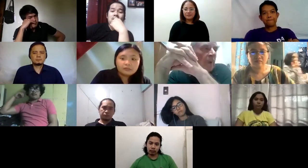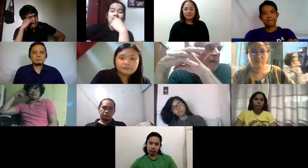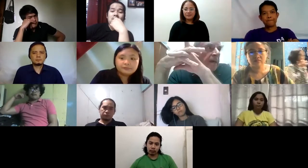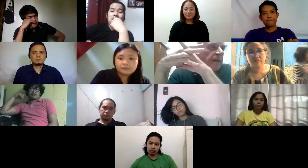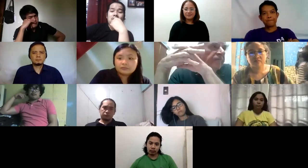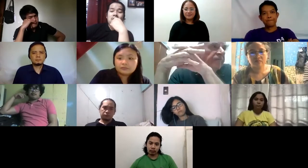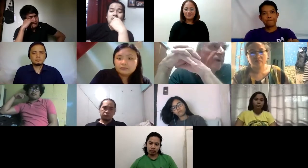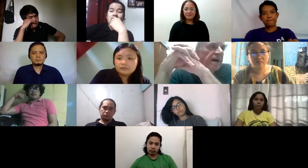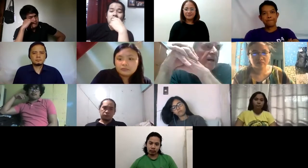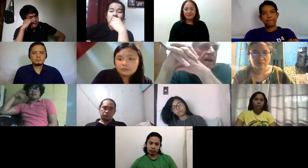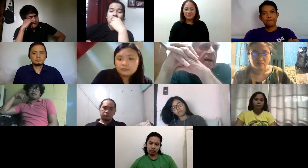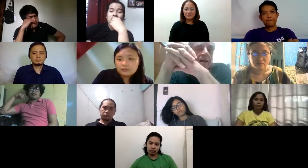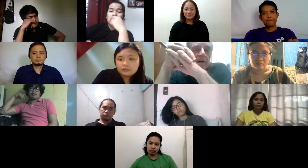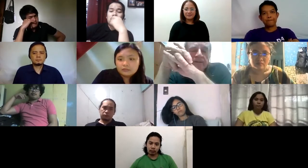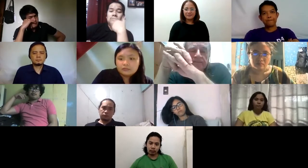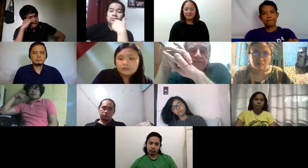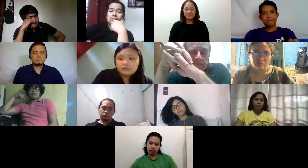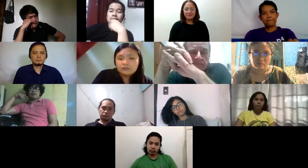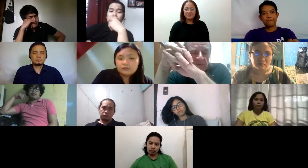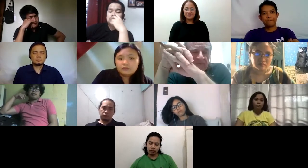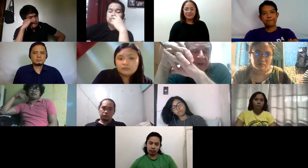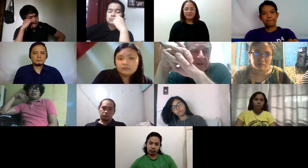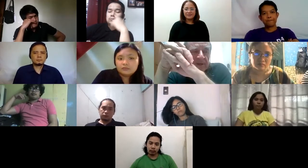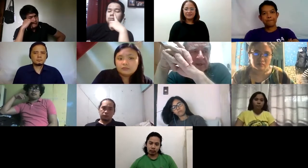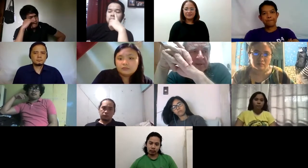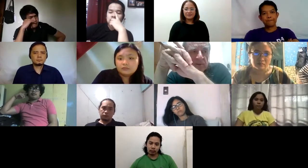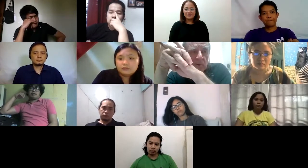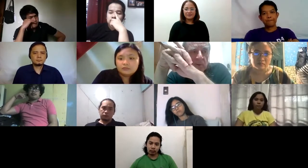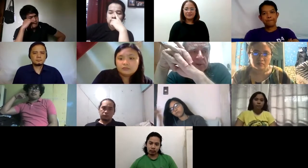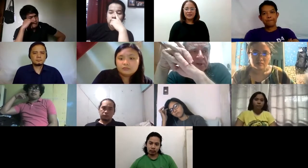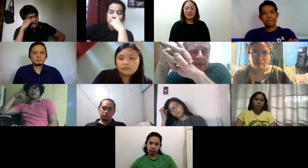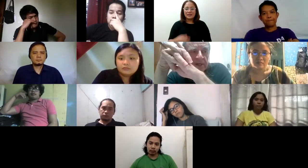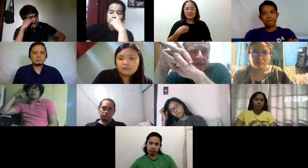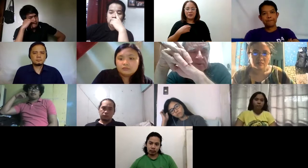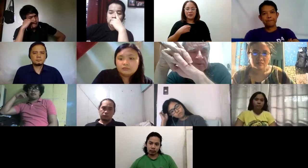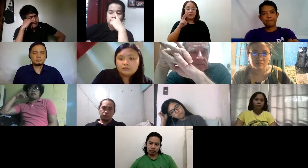if you have like Vietnamese or Chinese,